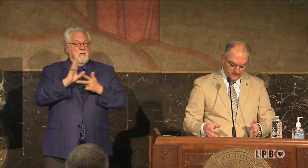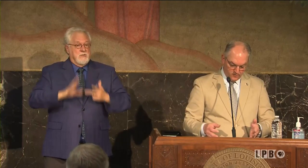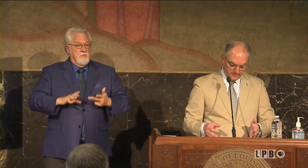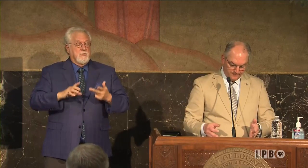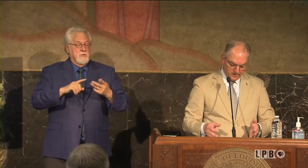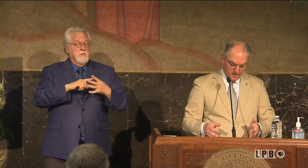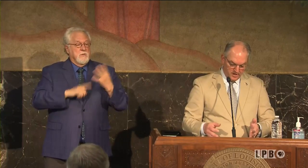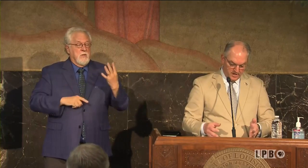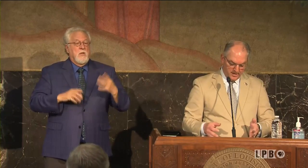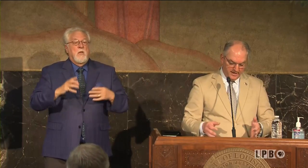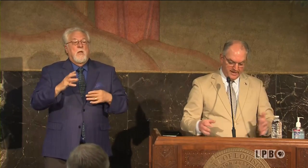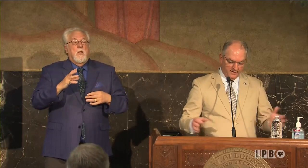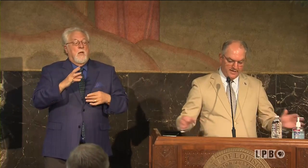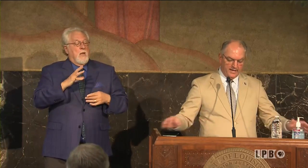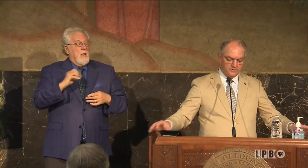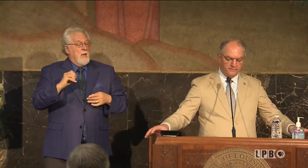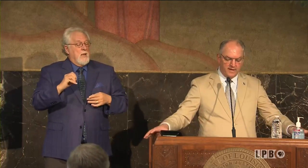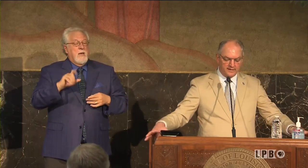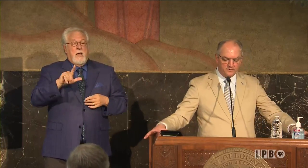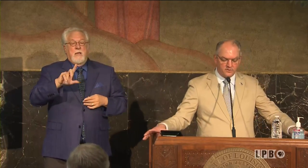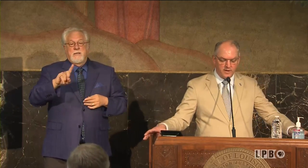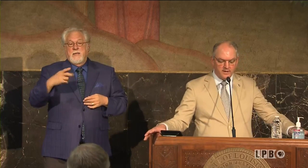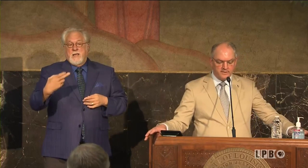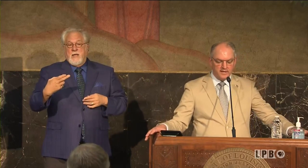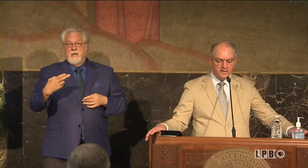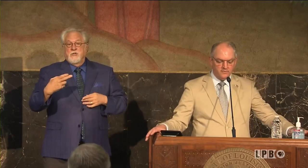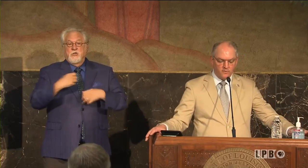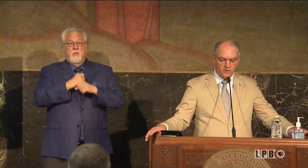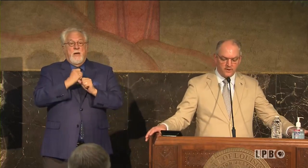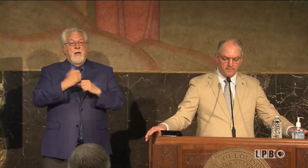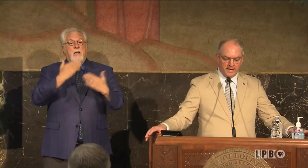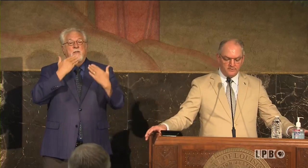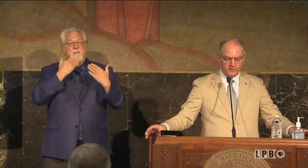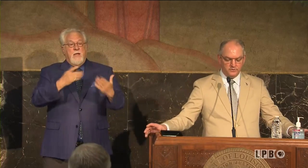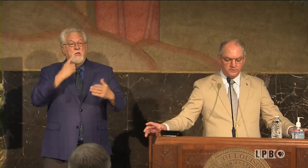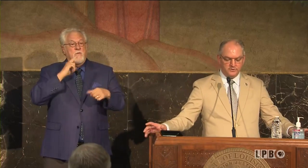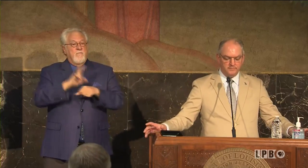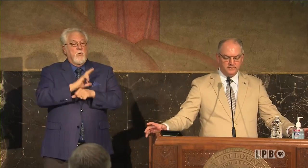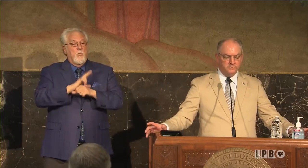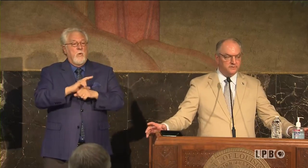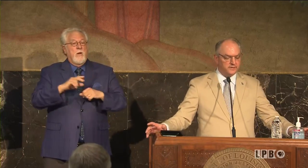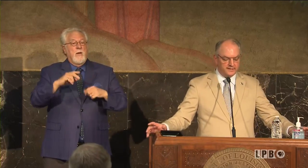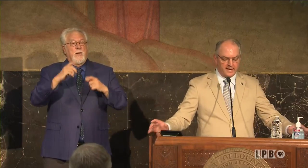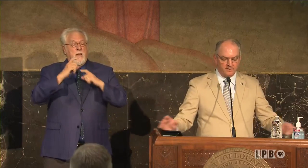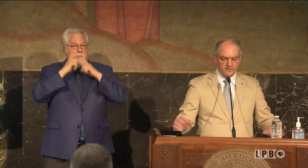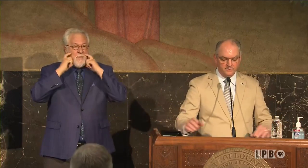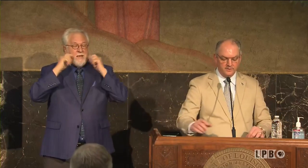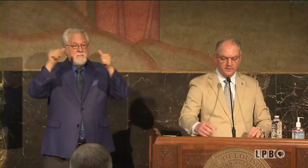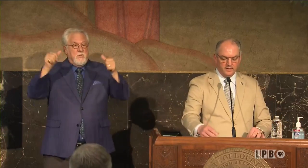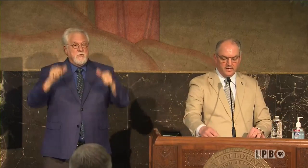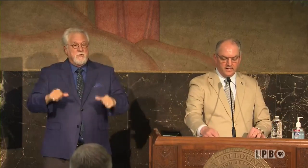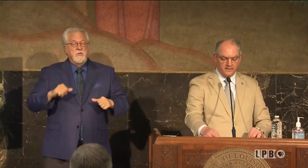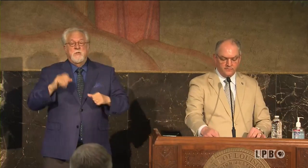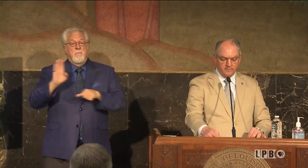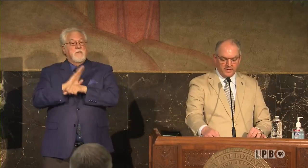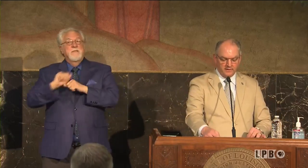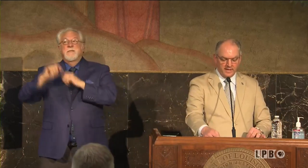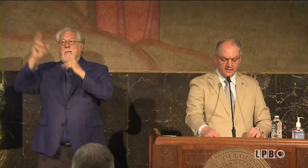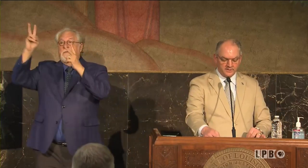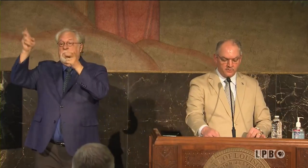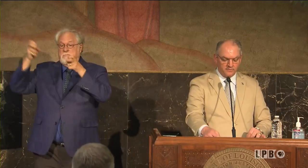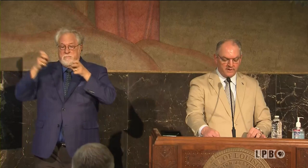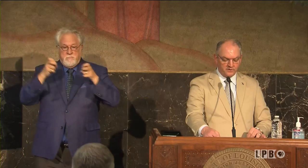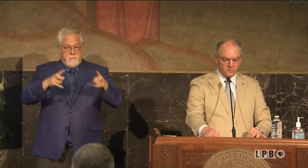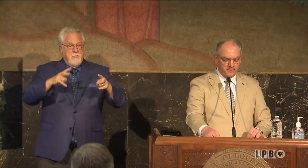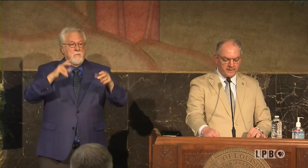and so forth. LDH, in fact, has created a thank you for wearing a mask posters that businesses can download from the